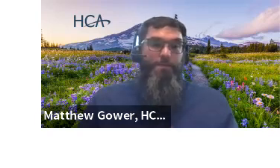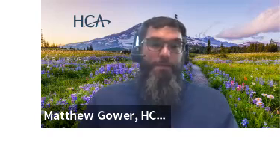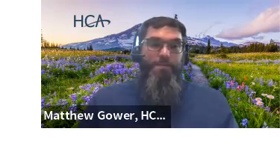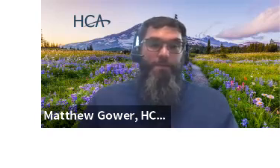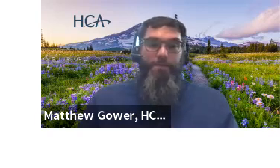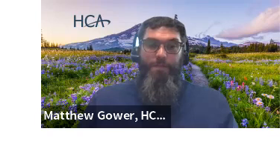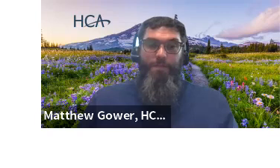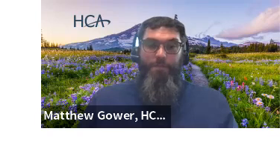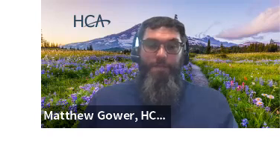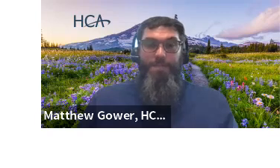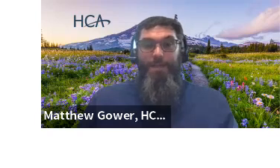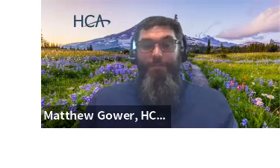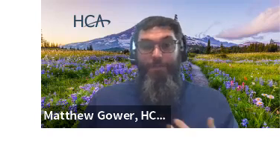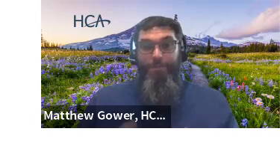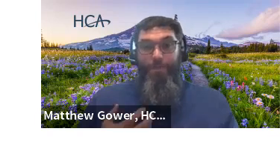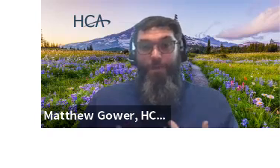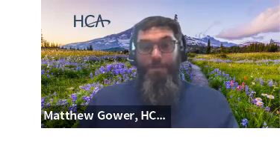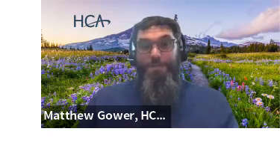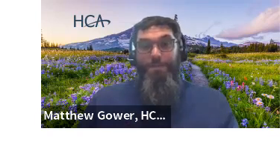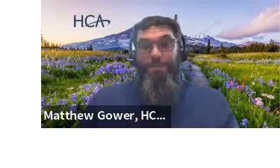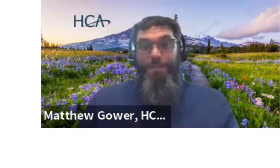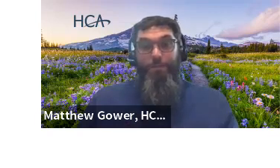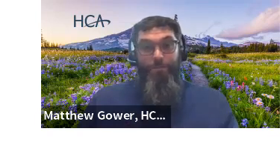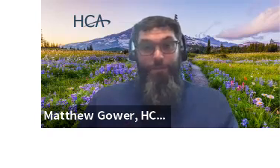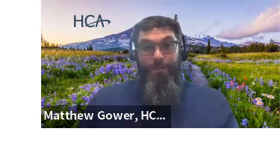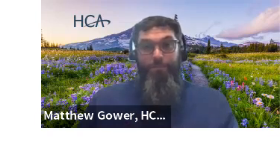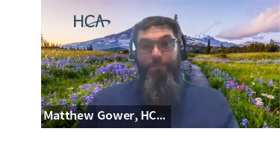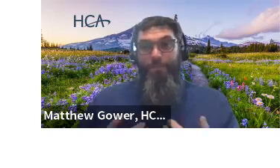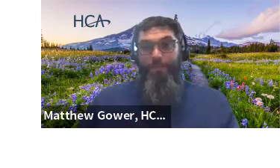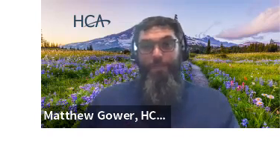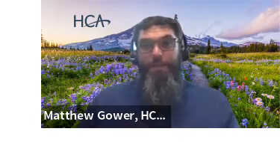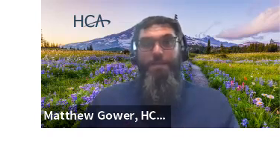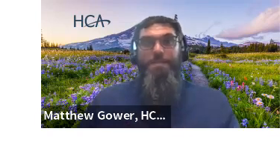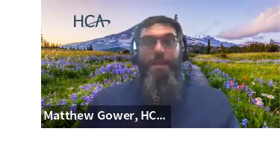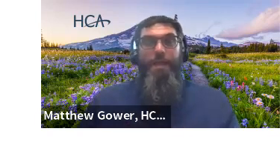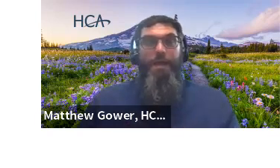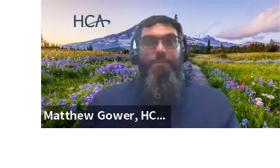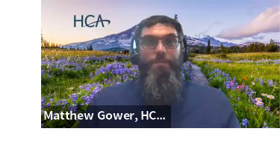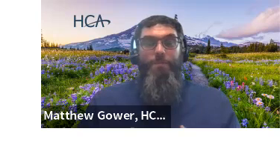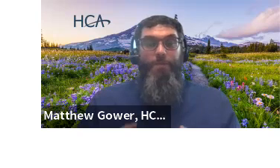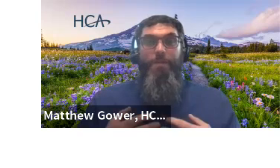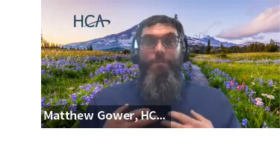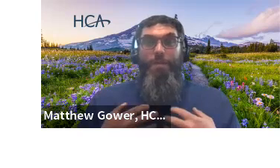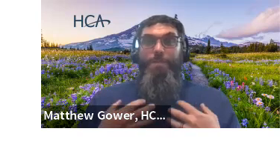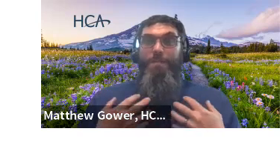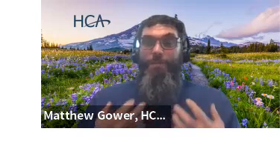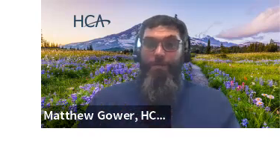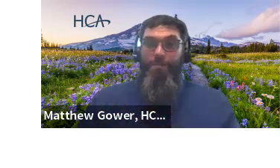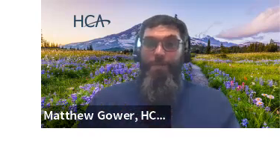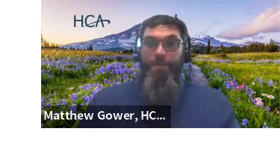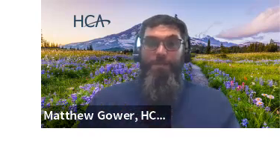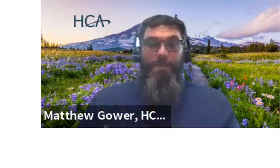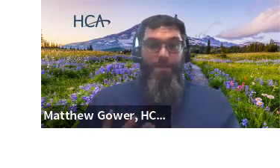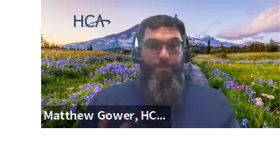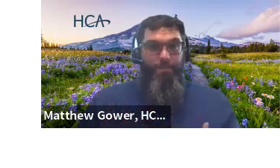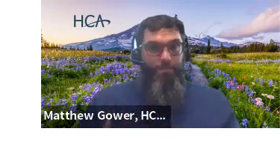hardest level is the federal level changes, and that requires us to negotiate with the federal government following their mandates. The federal government, we are spending the federal